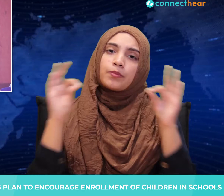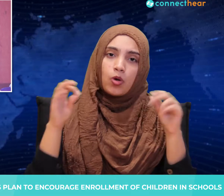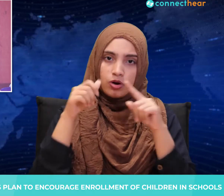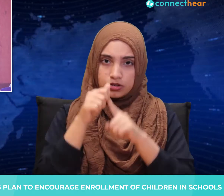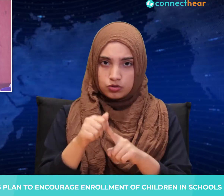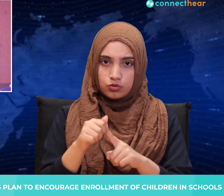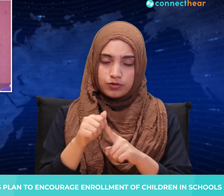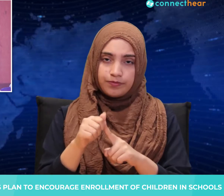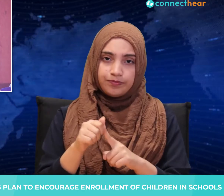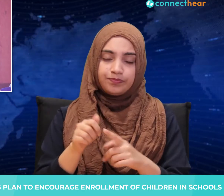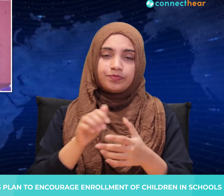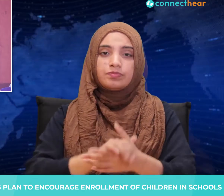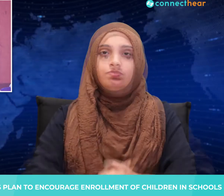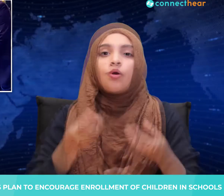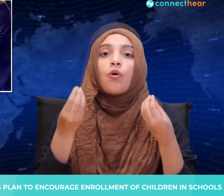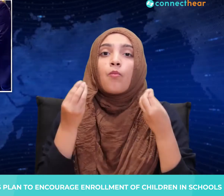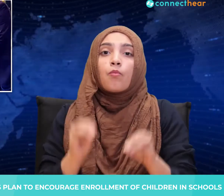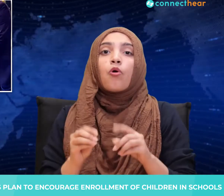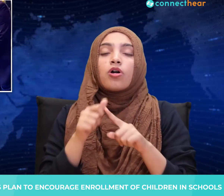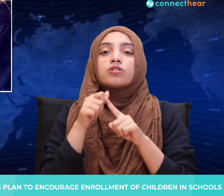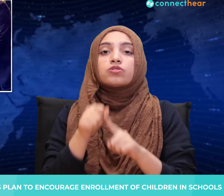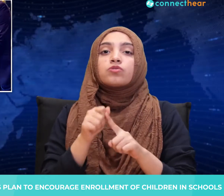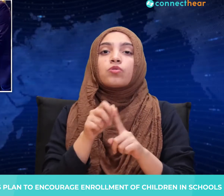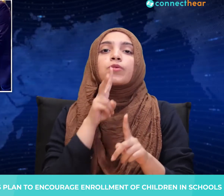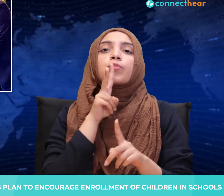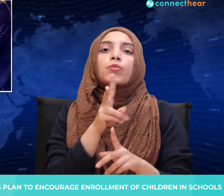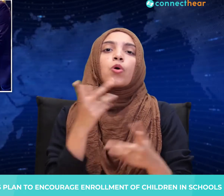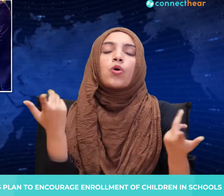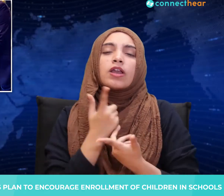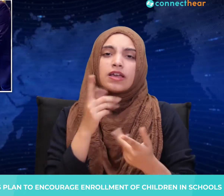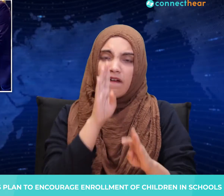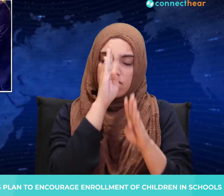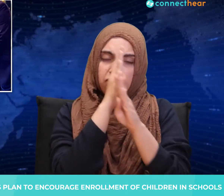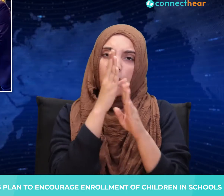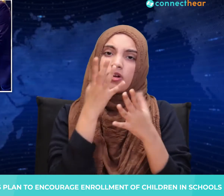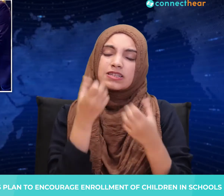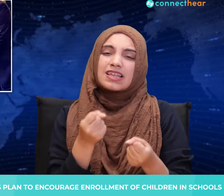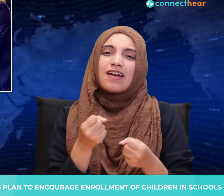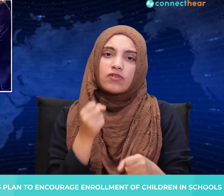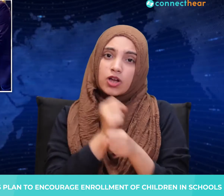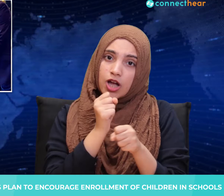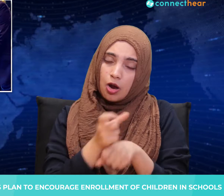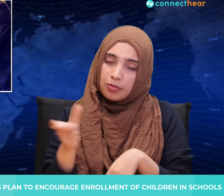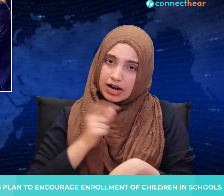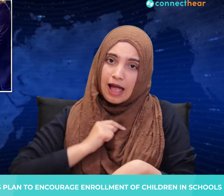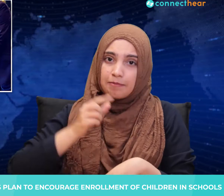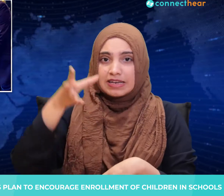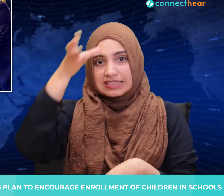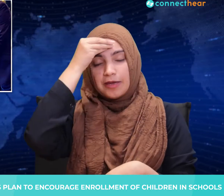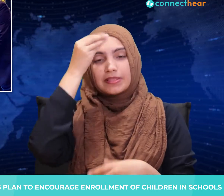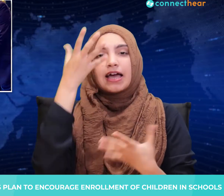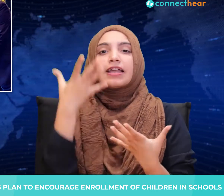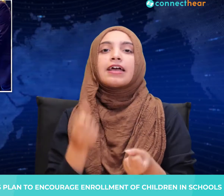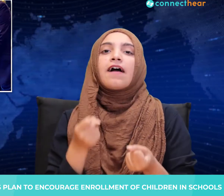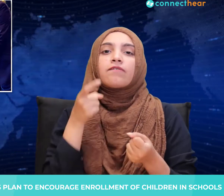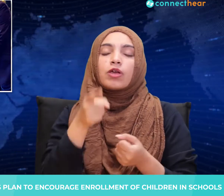entries. He underlined that it was primarily the responsibility of the government to provide